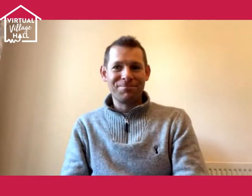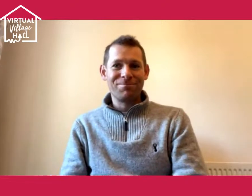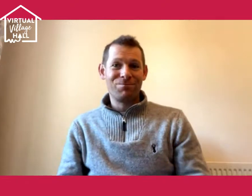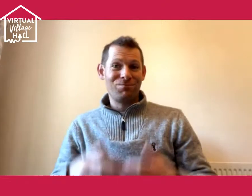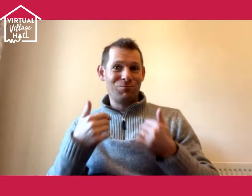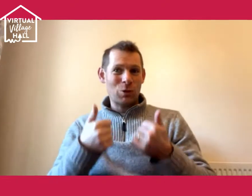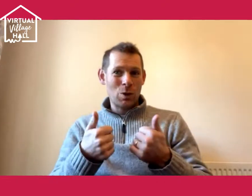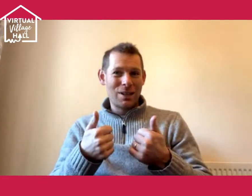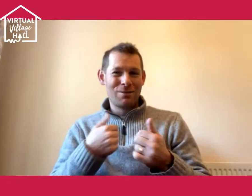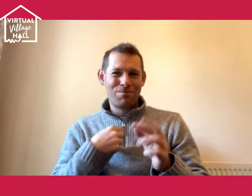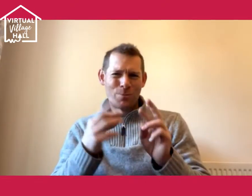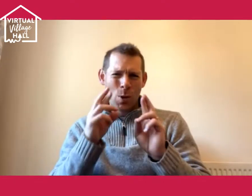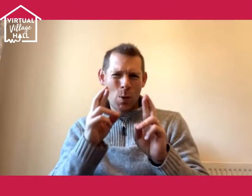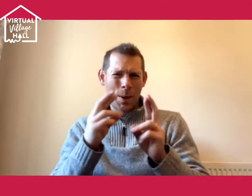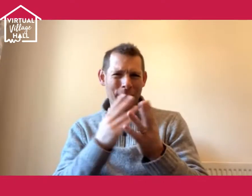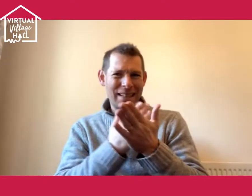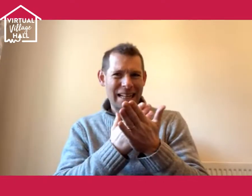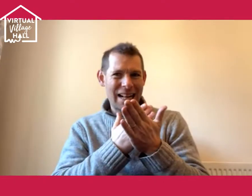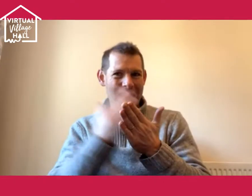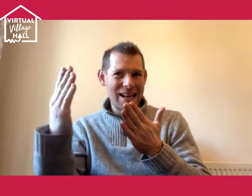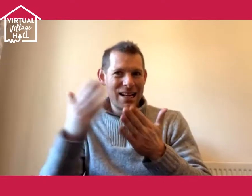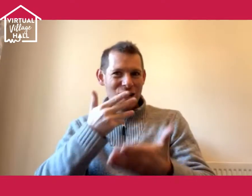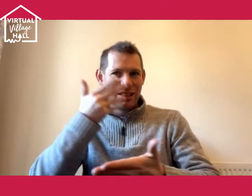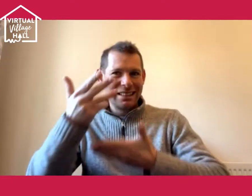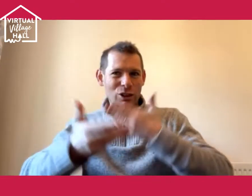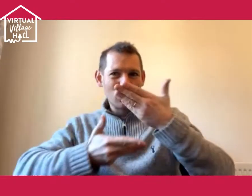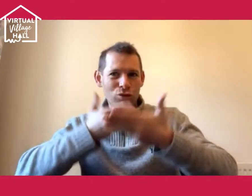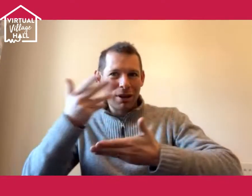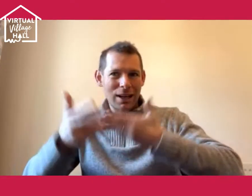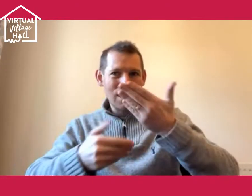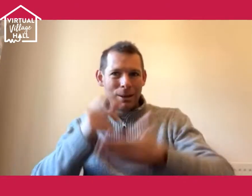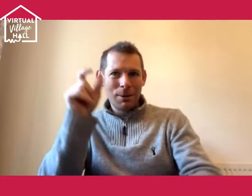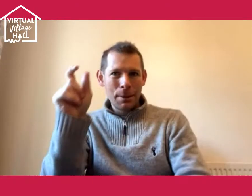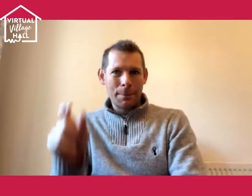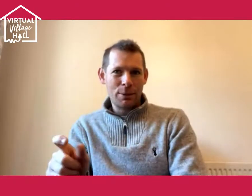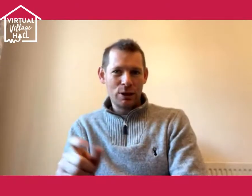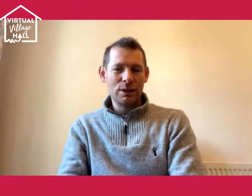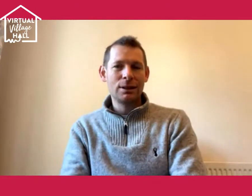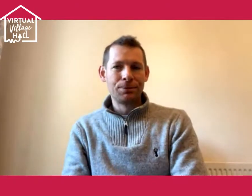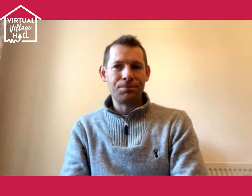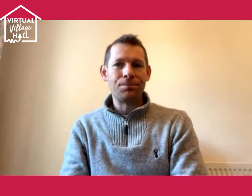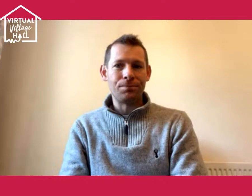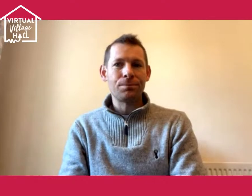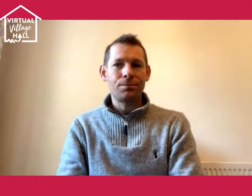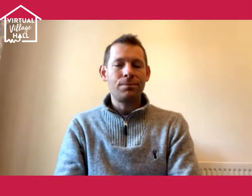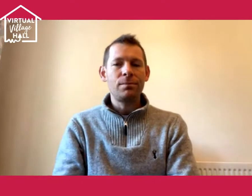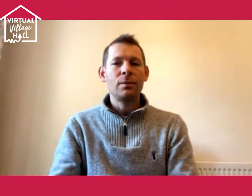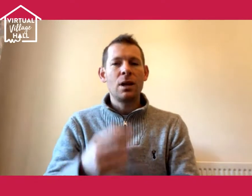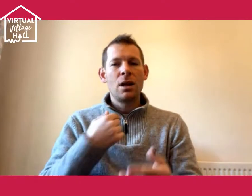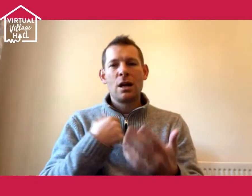on extra ways to describe. So hopefully that makes sense. Hopefully that's clear and you've learned how to describe a